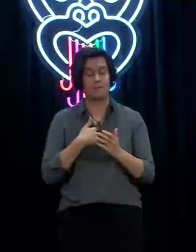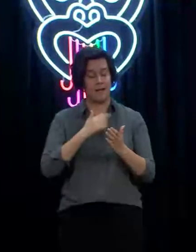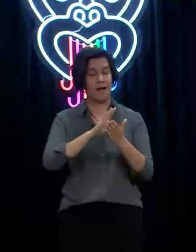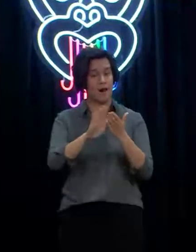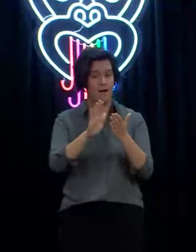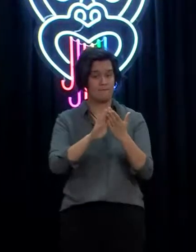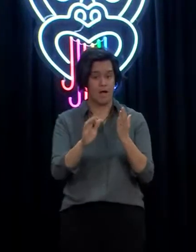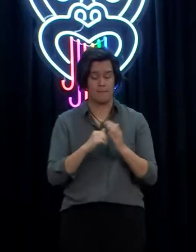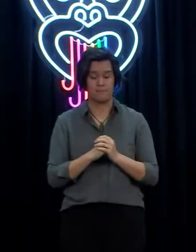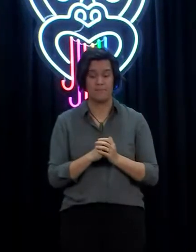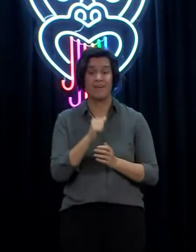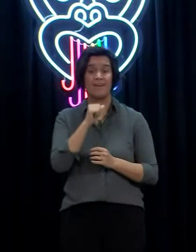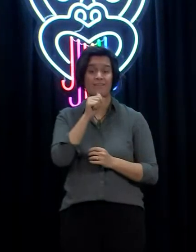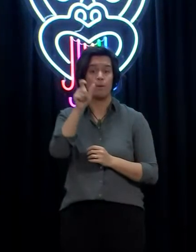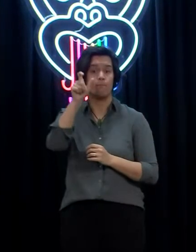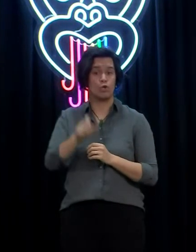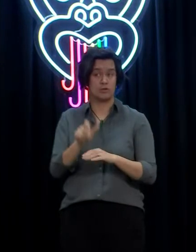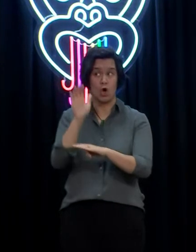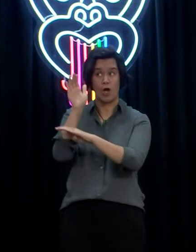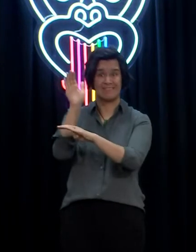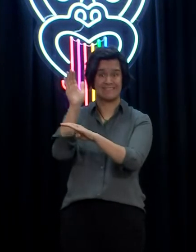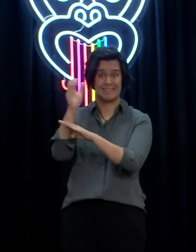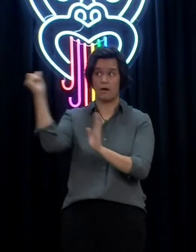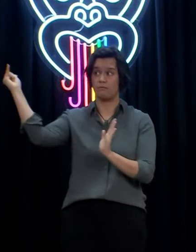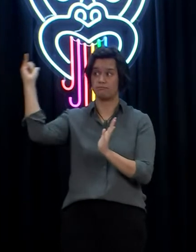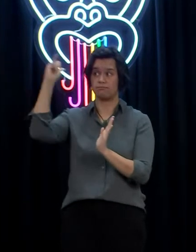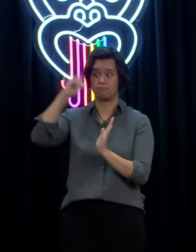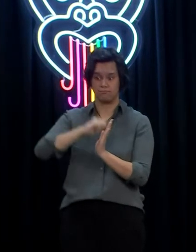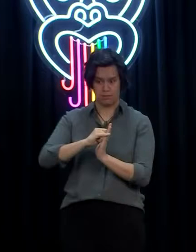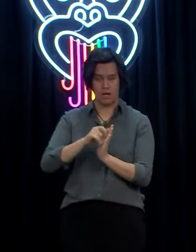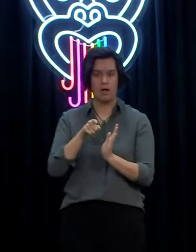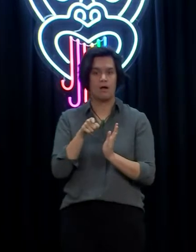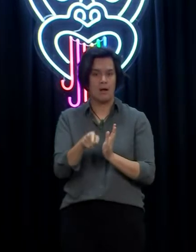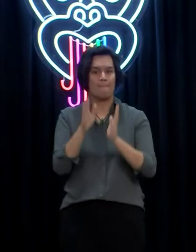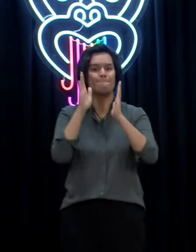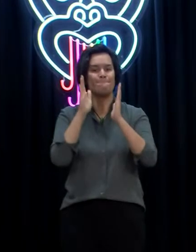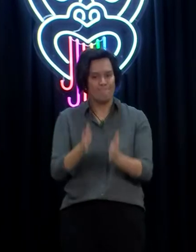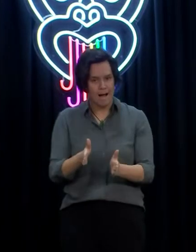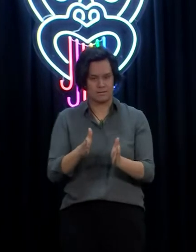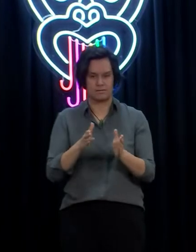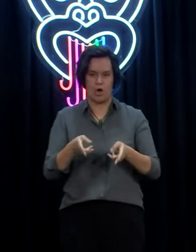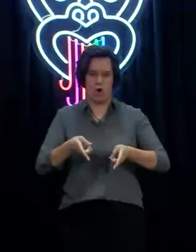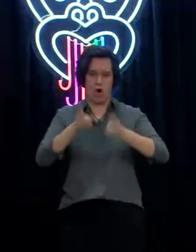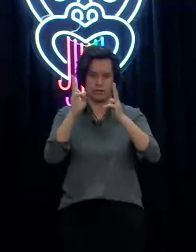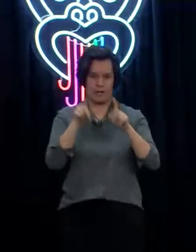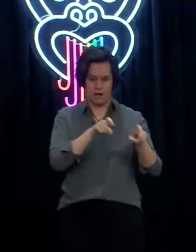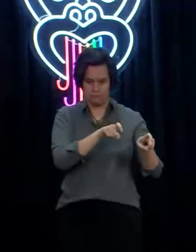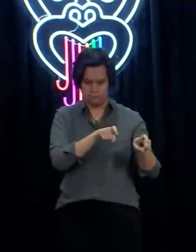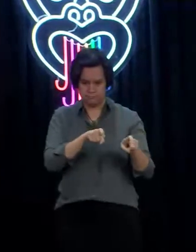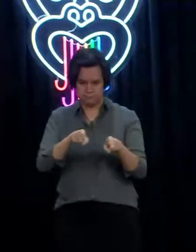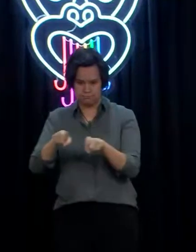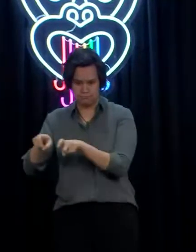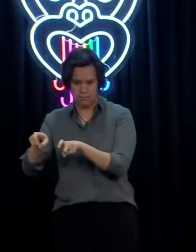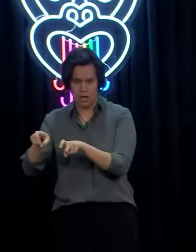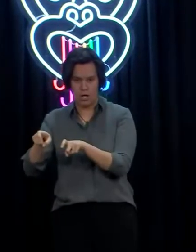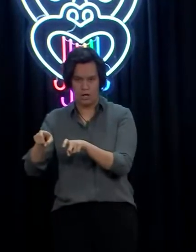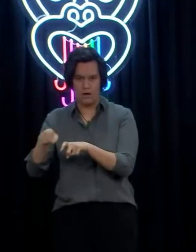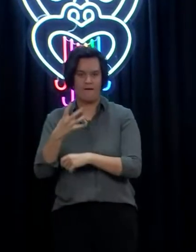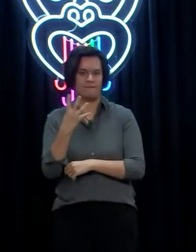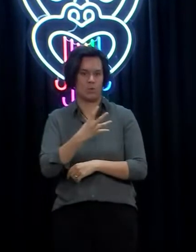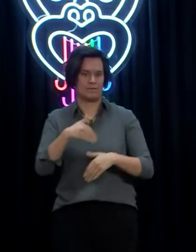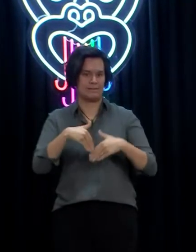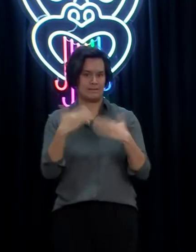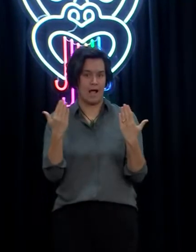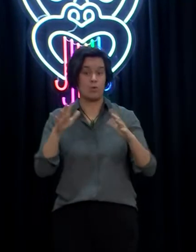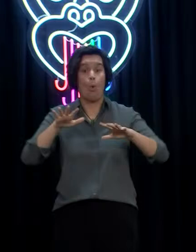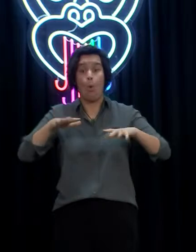people arriving in New Zealand from overseas have to stay in a managed isolation or quarantine facility for a minimum of 14